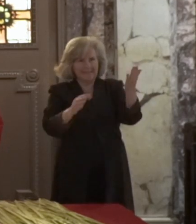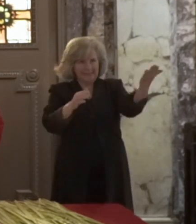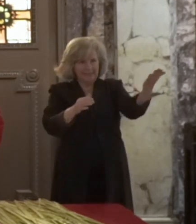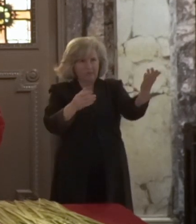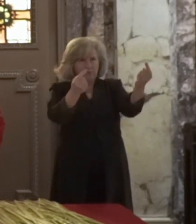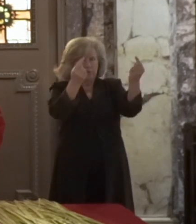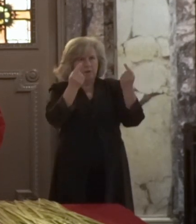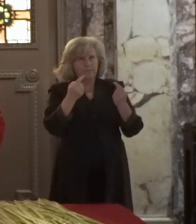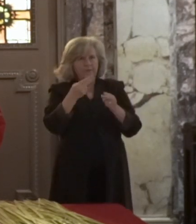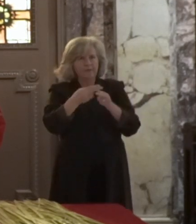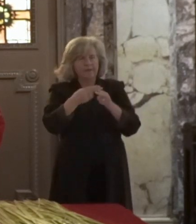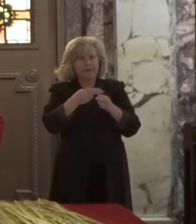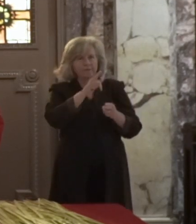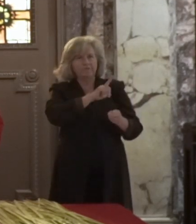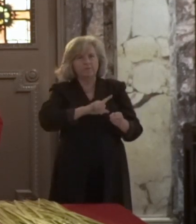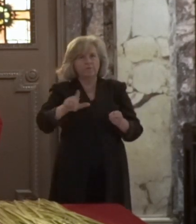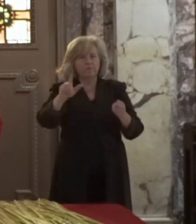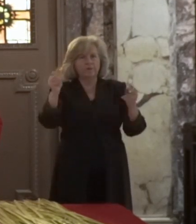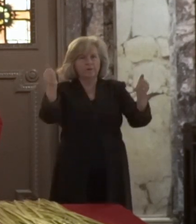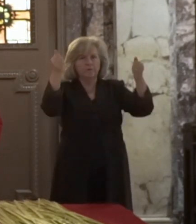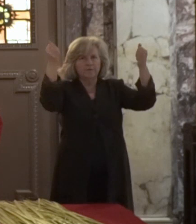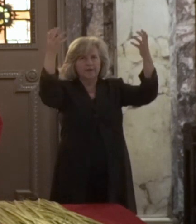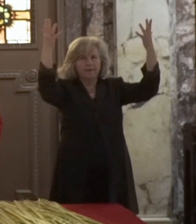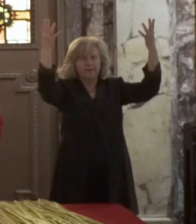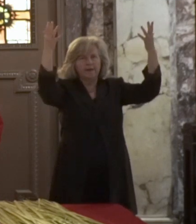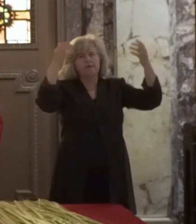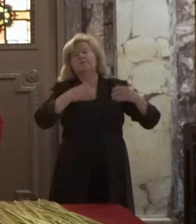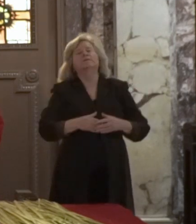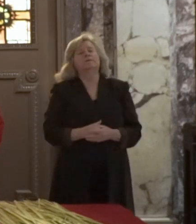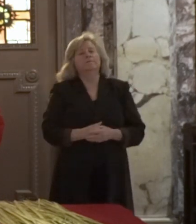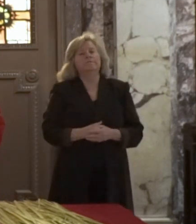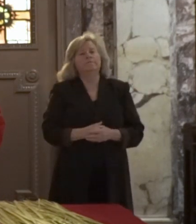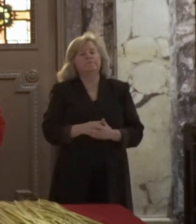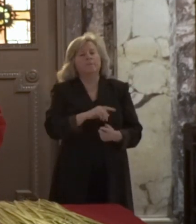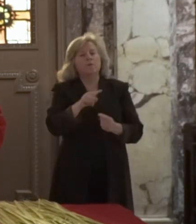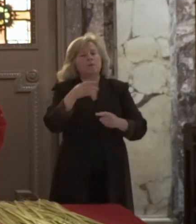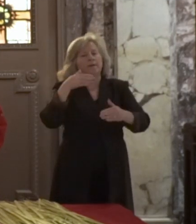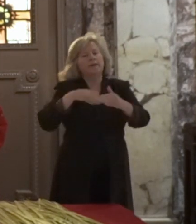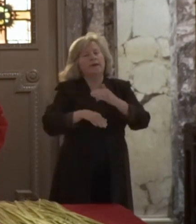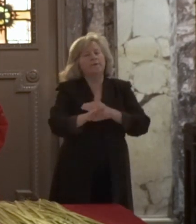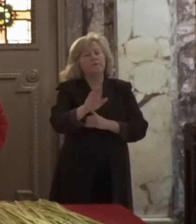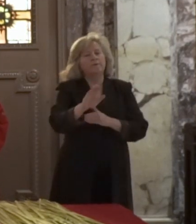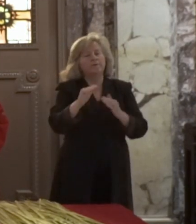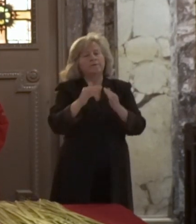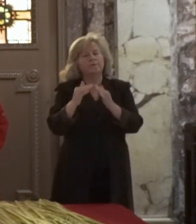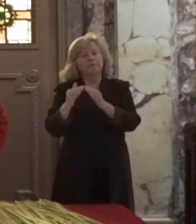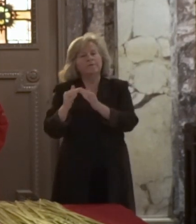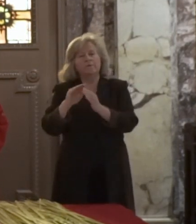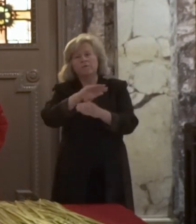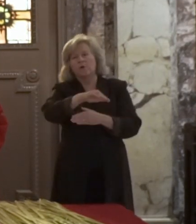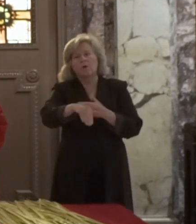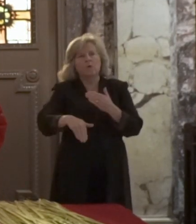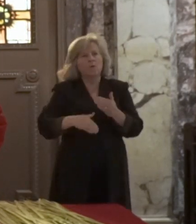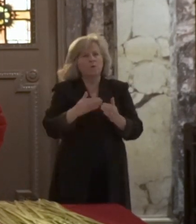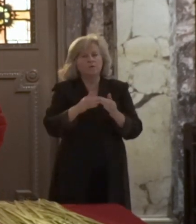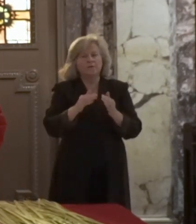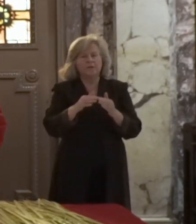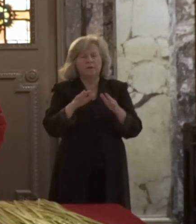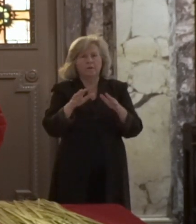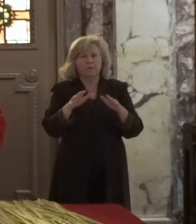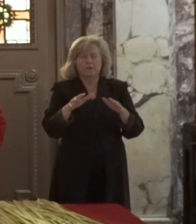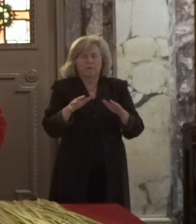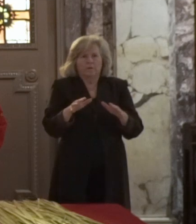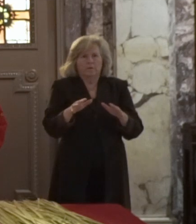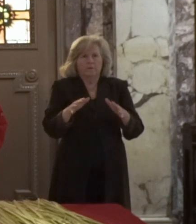Lord! Hosanna in the highest!" And when he had entered Jerusalem, the whole city was shaken